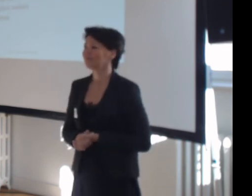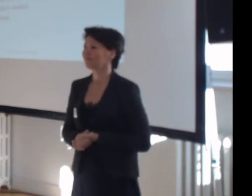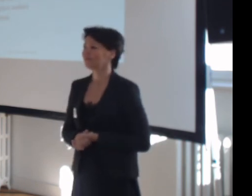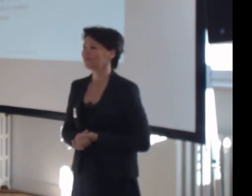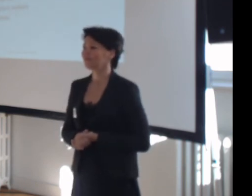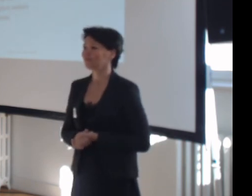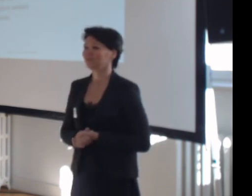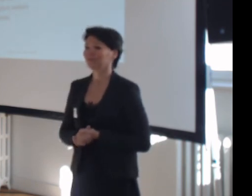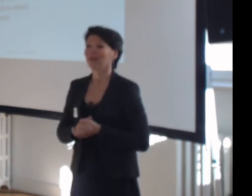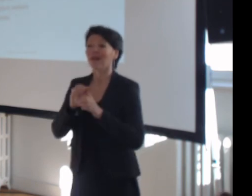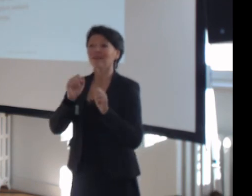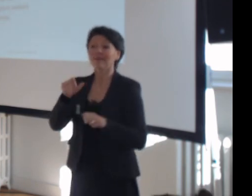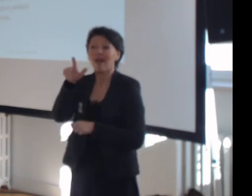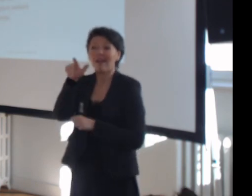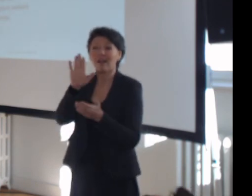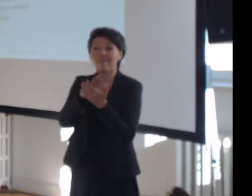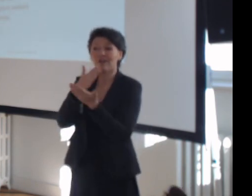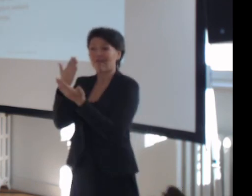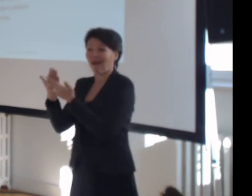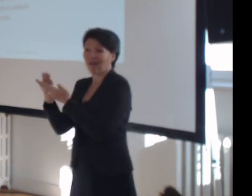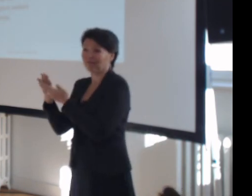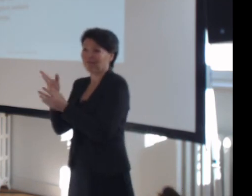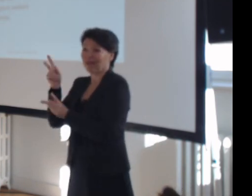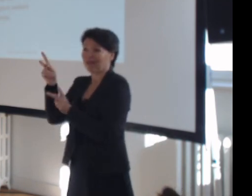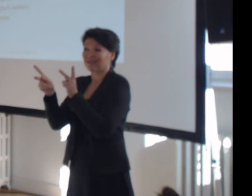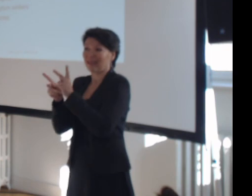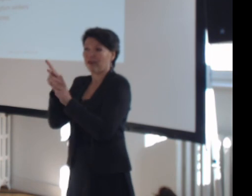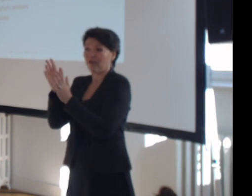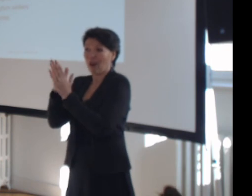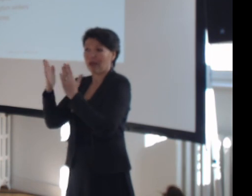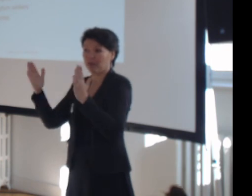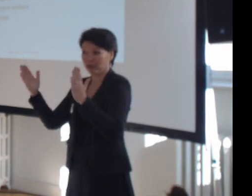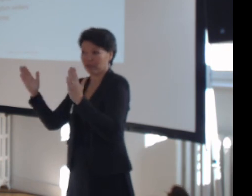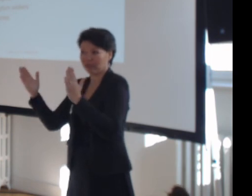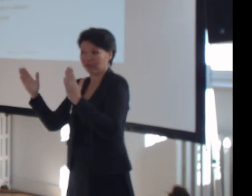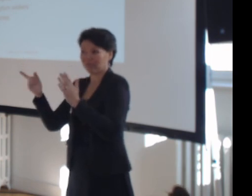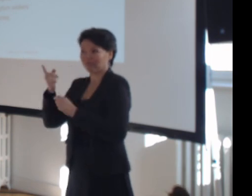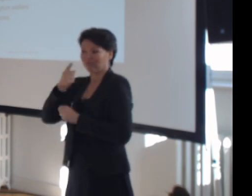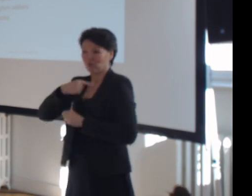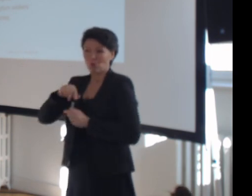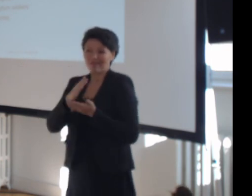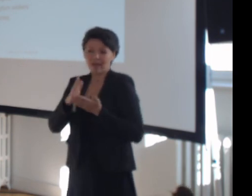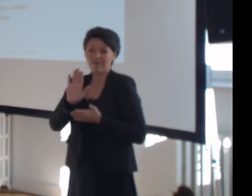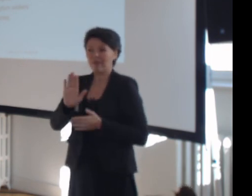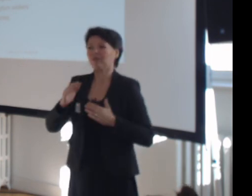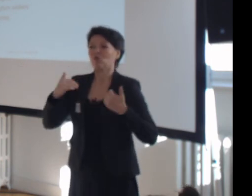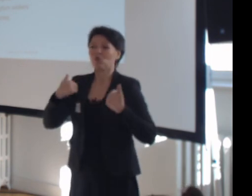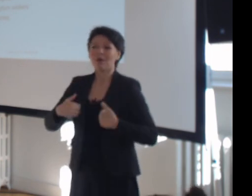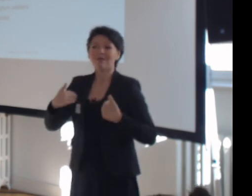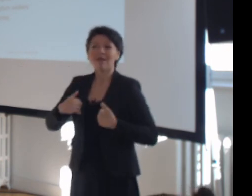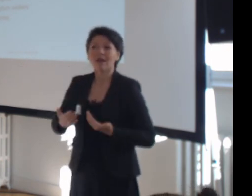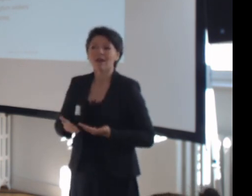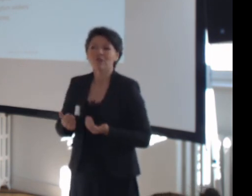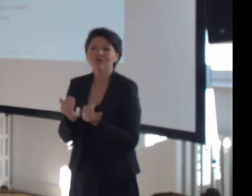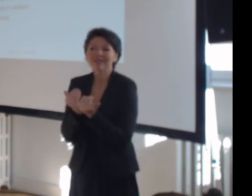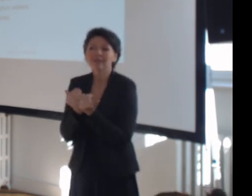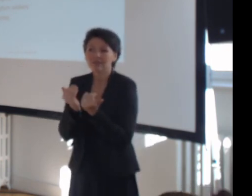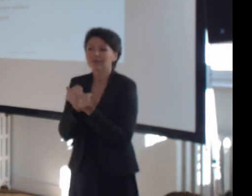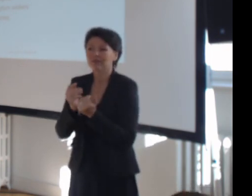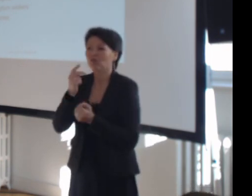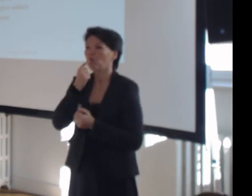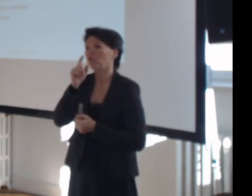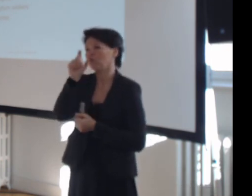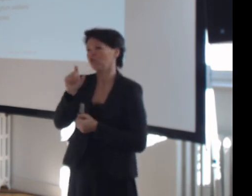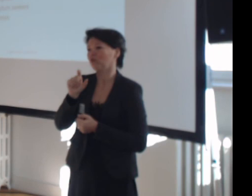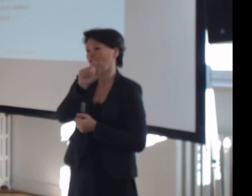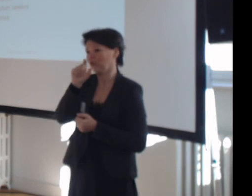You can translate it literally as a care library. We are part of the humanitarian services of the Red Cross Flanders,